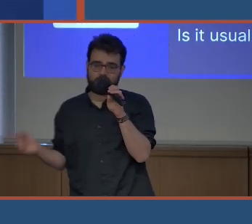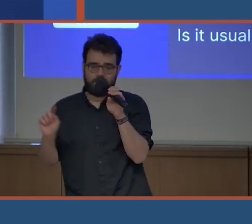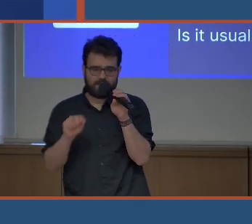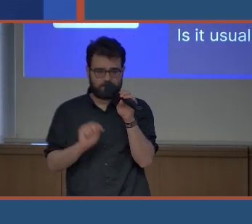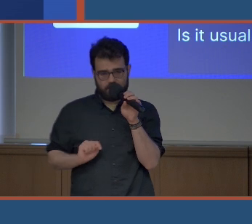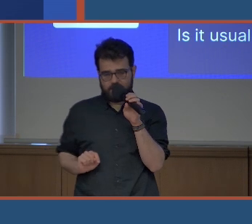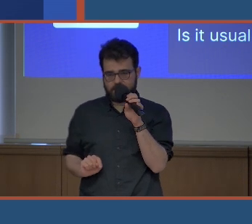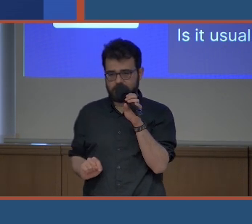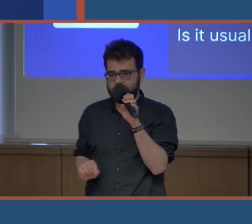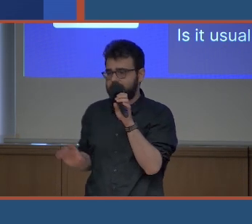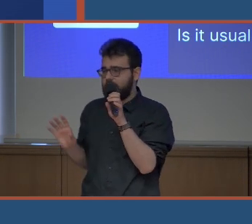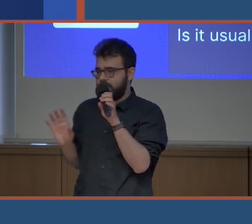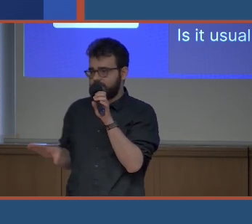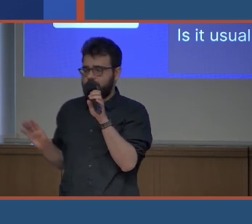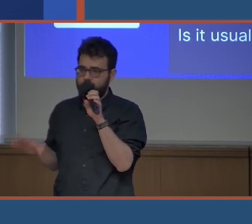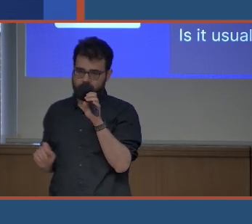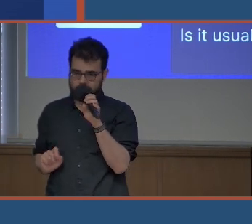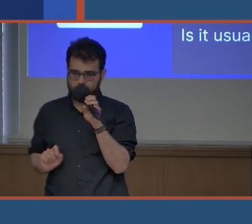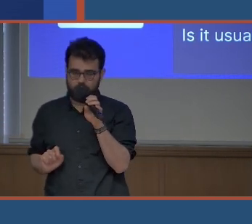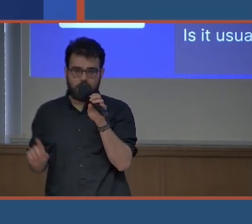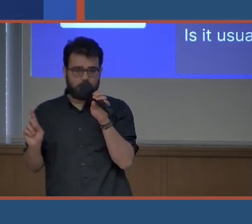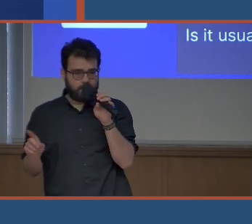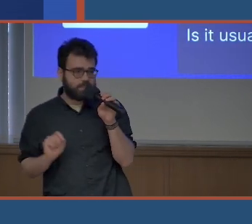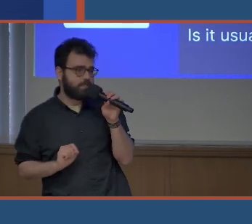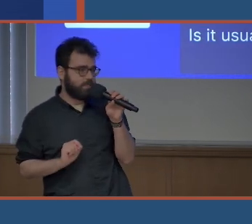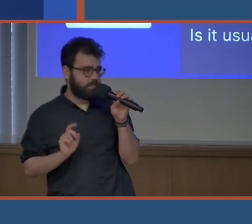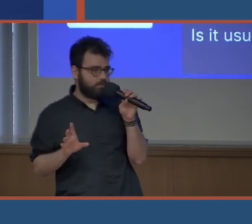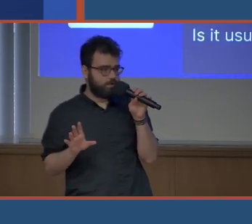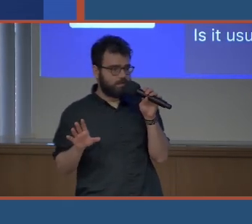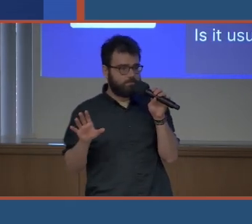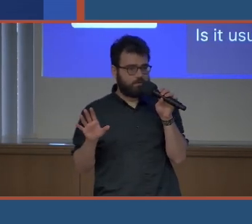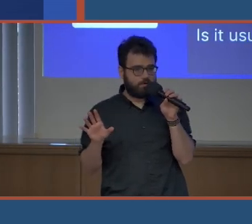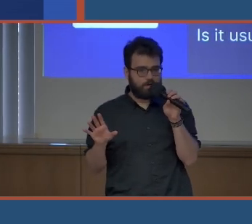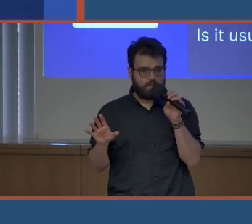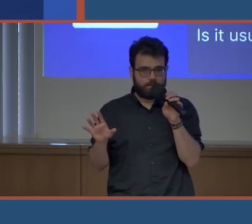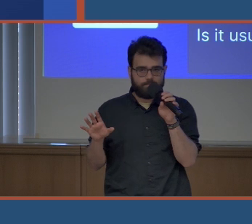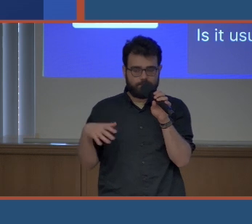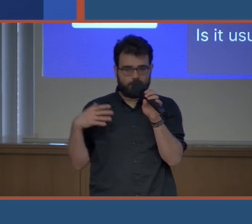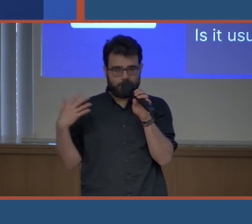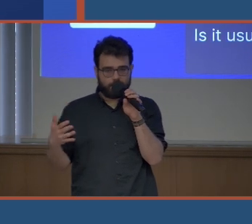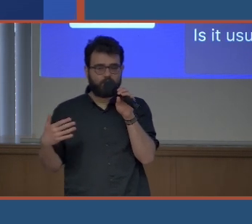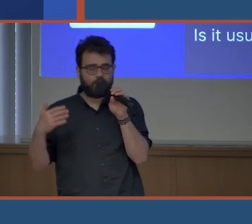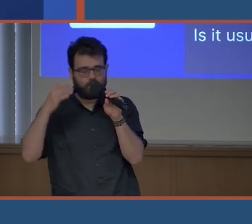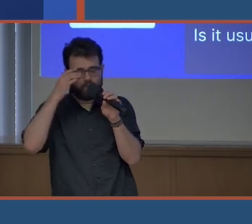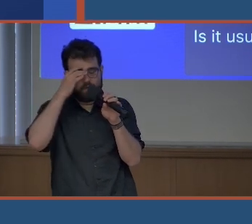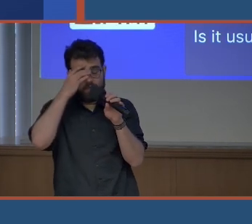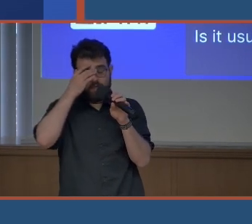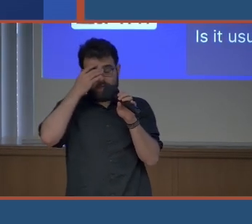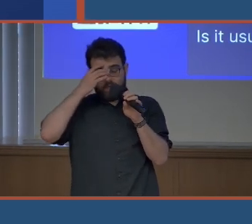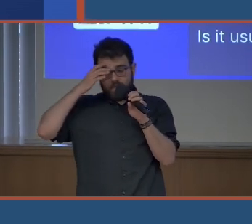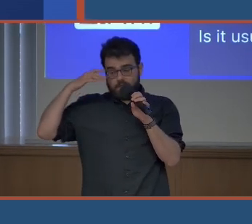people. So actually the handedness is not a big deal. But it's important for the people